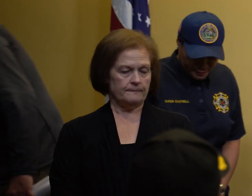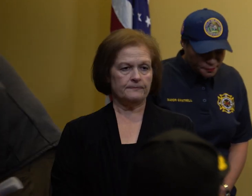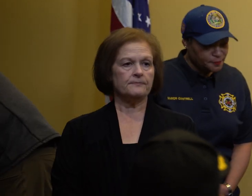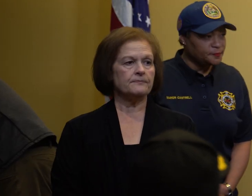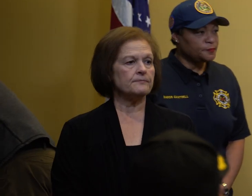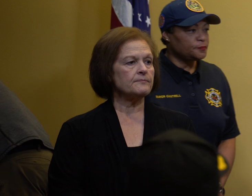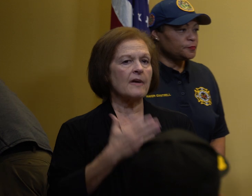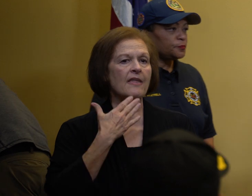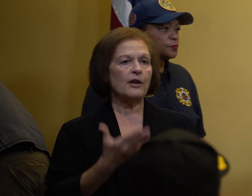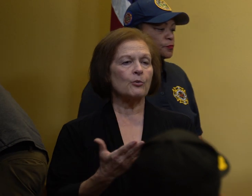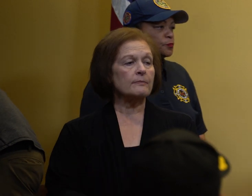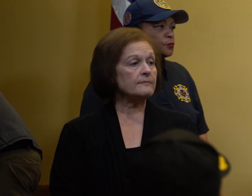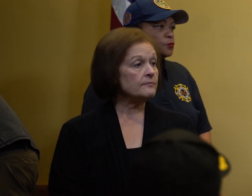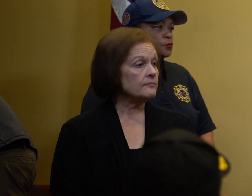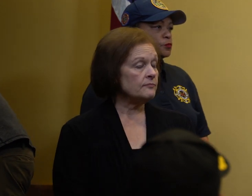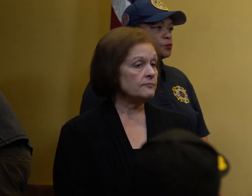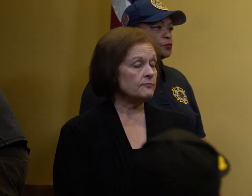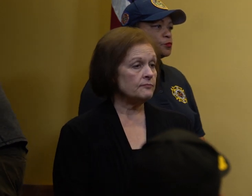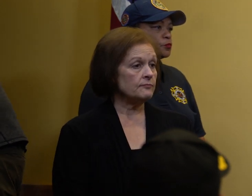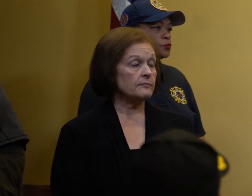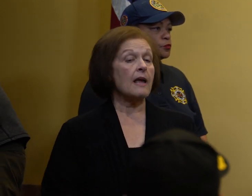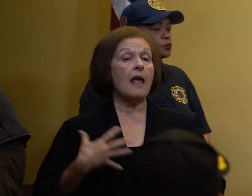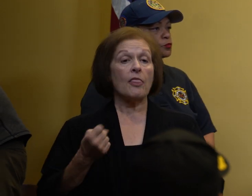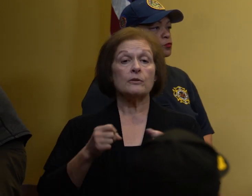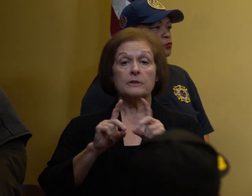Thank you, Madam Mayor. Thanks, Colin. Just very briefly, the health